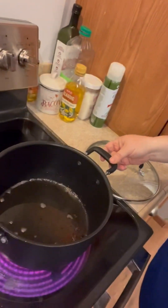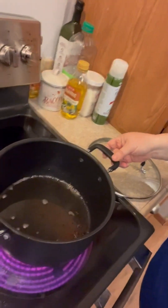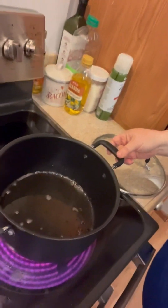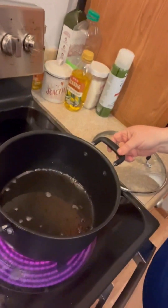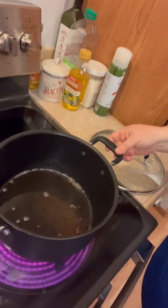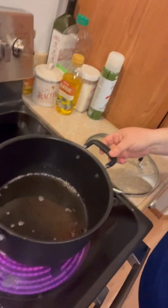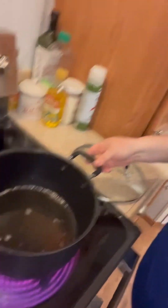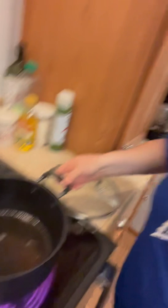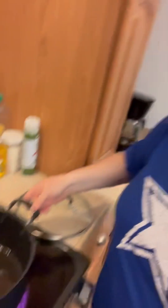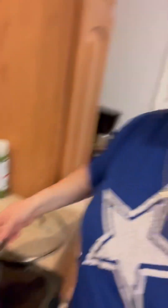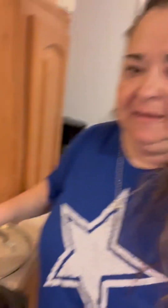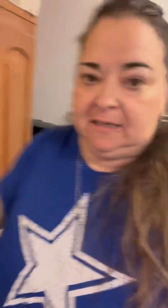Save that bacon grease.